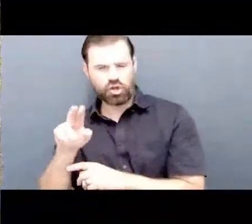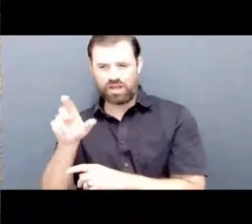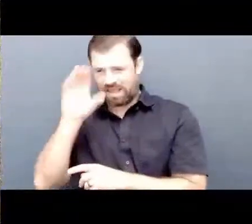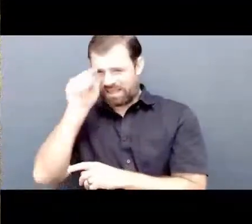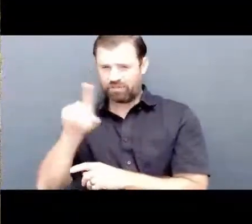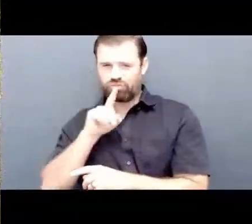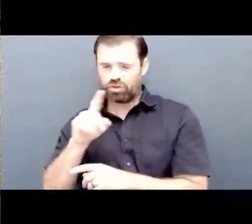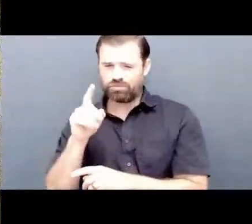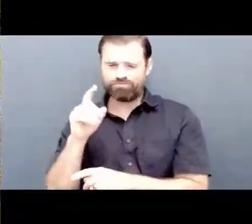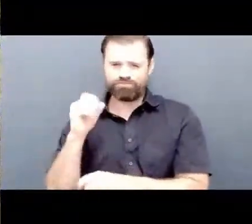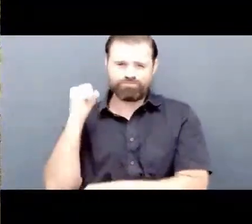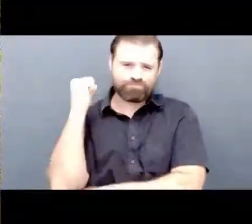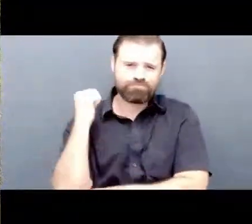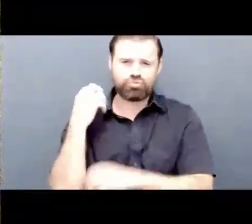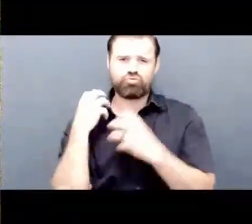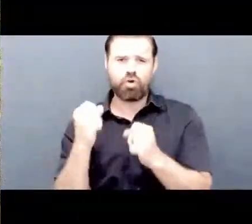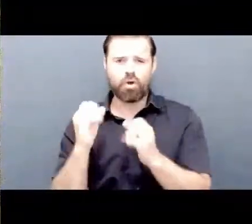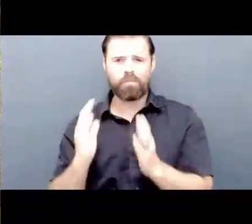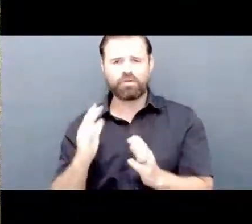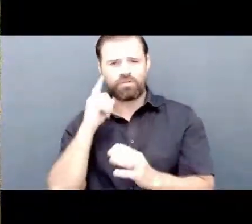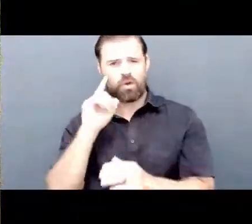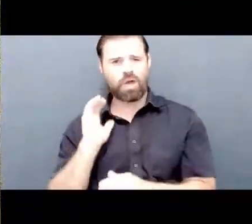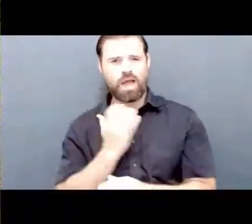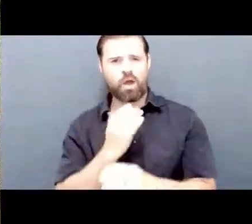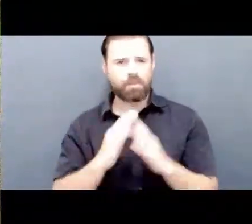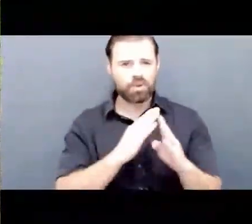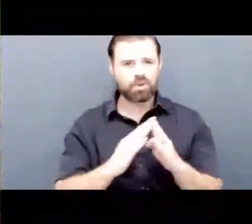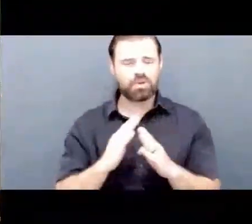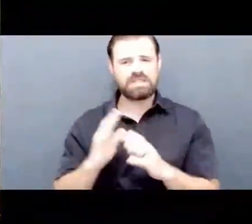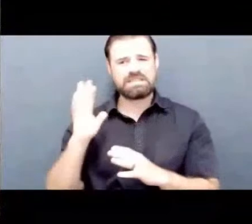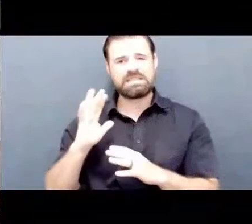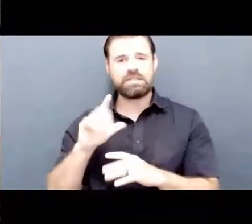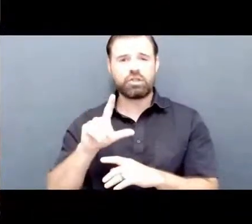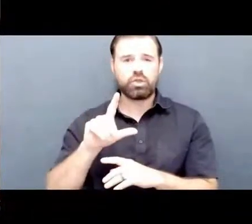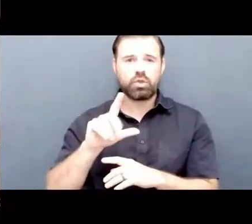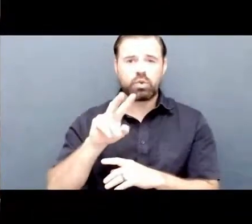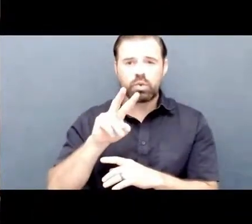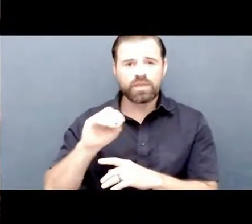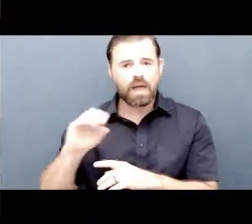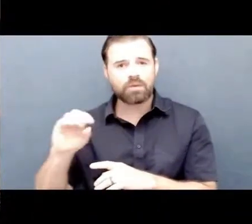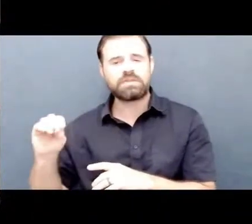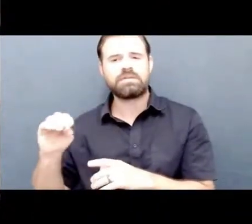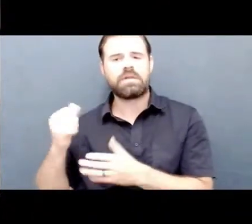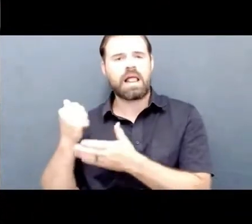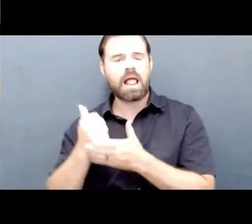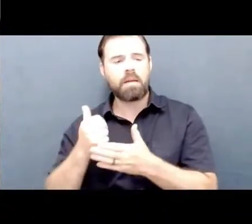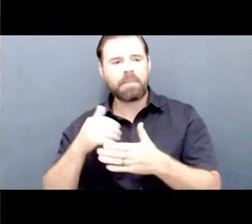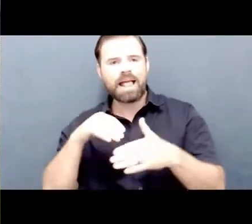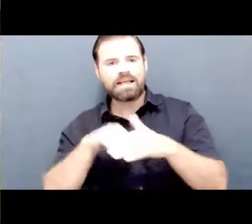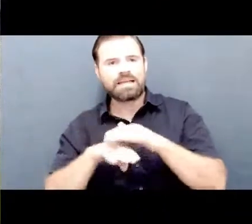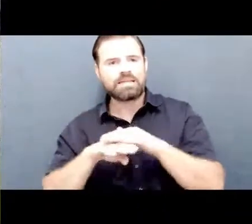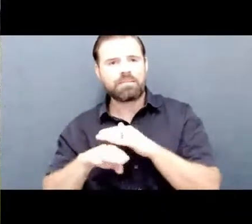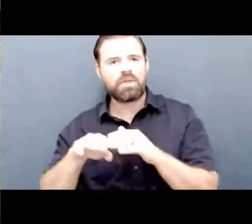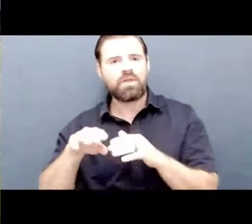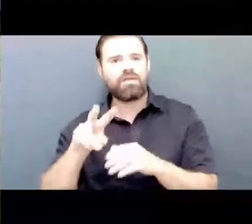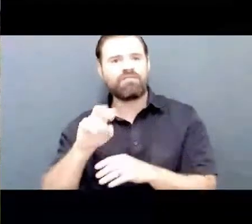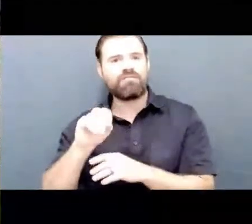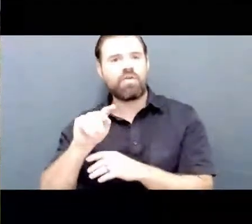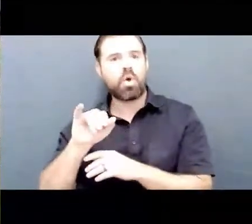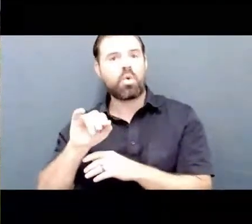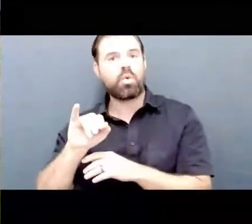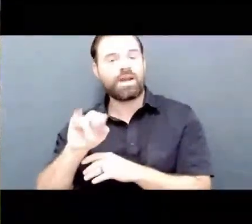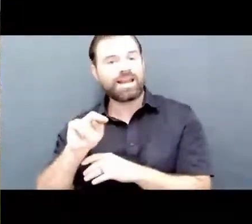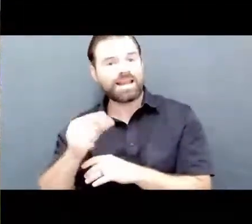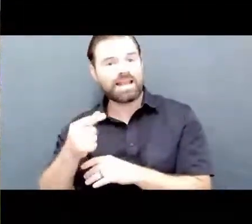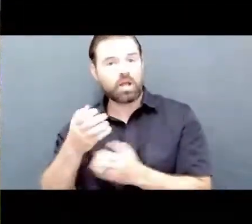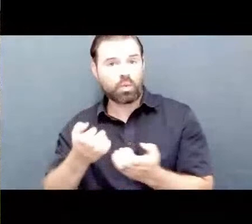our community, working back in the early 2000s to try to get us accessible voting equipment. Right now,